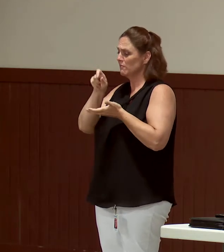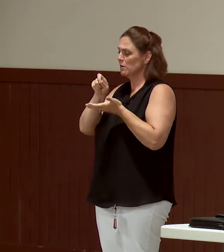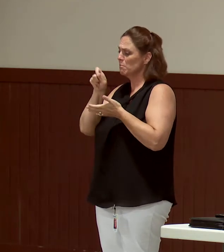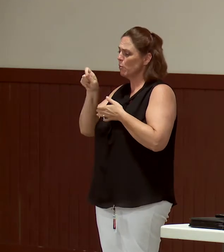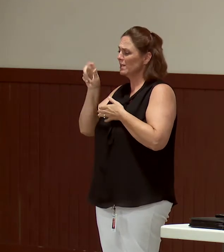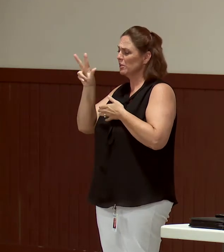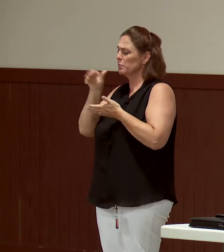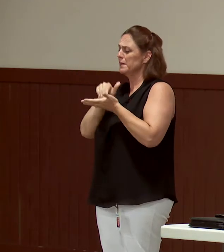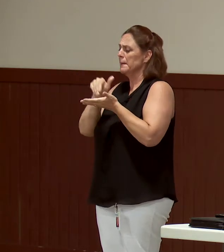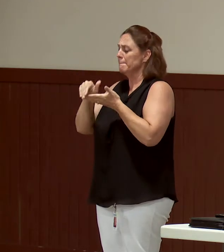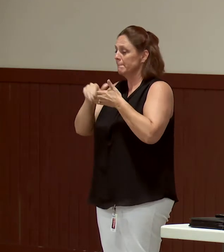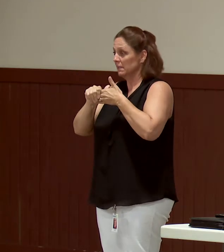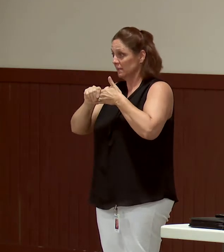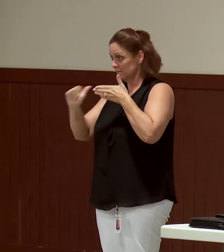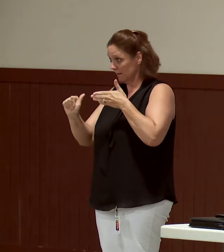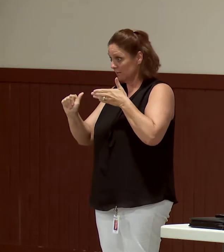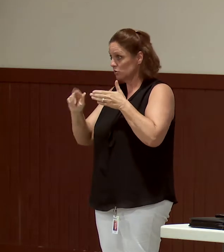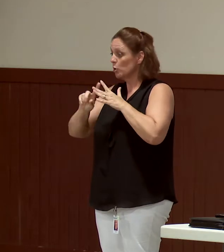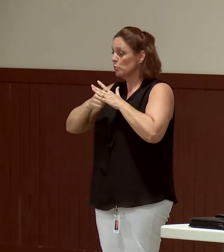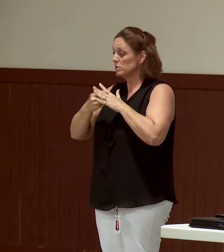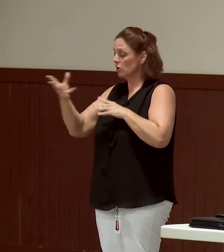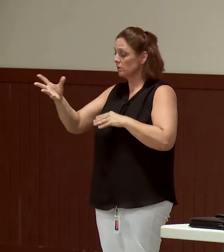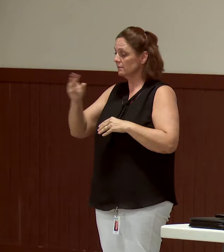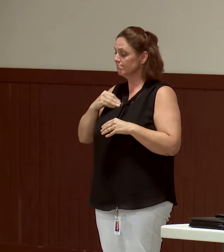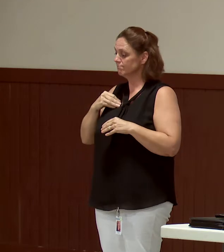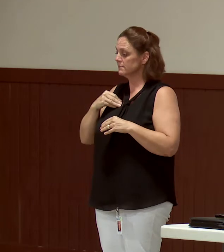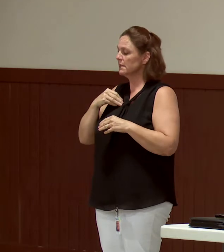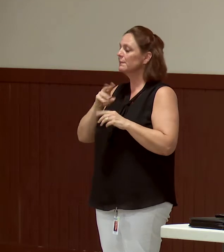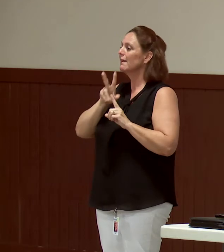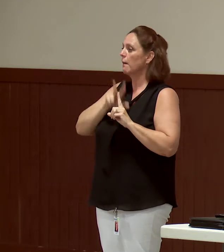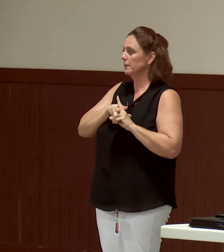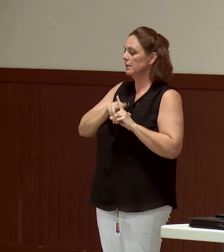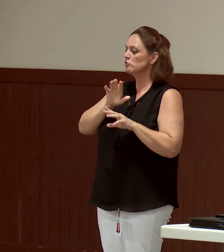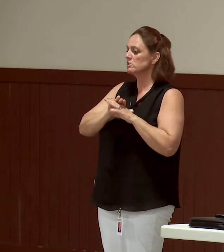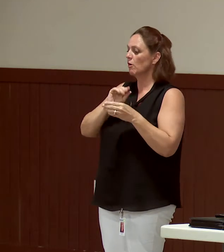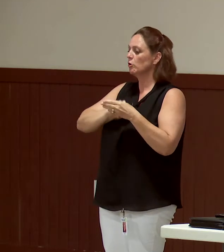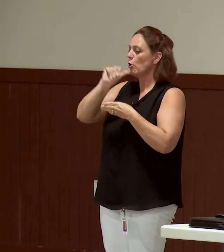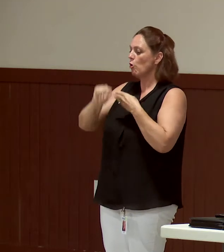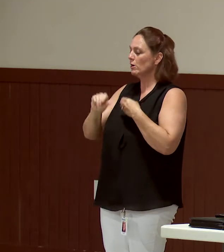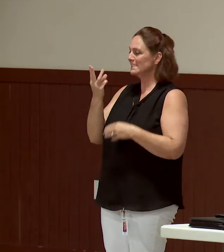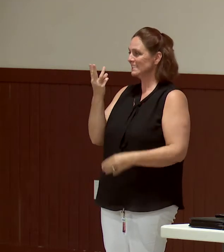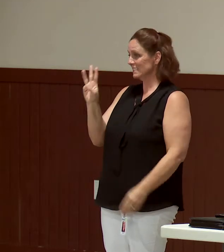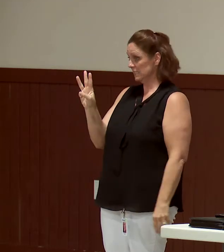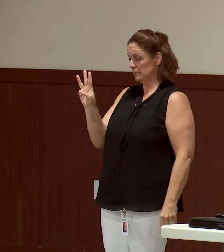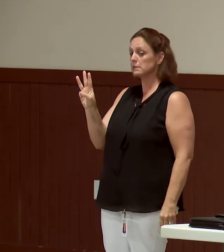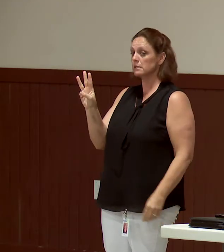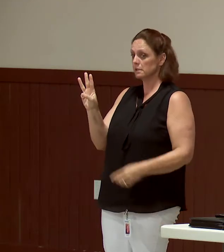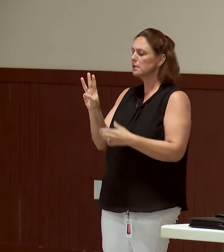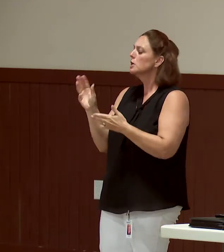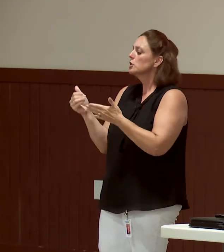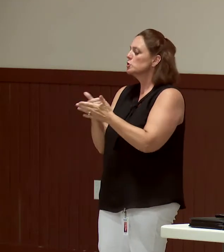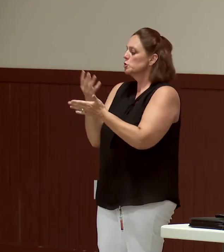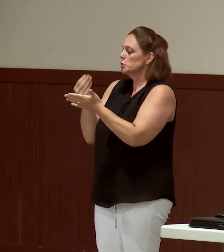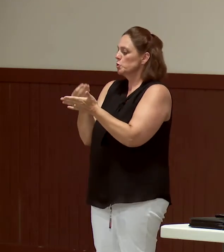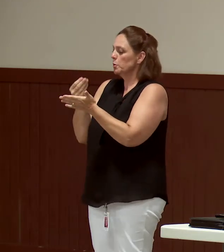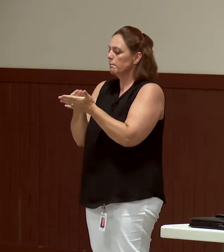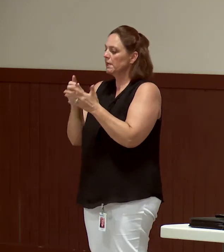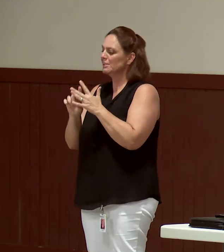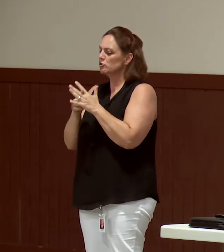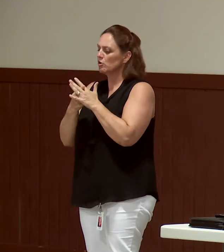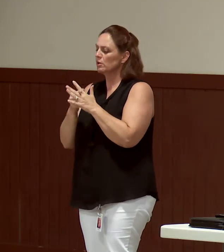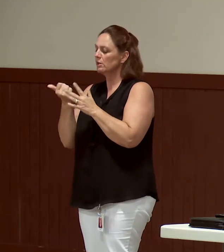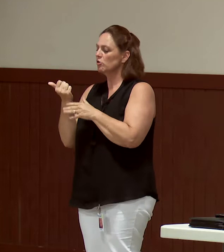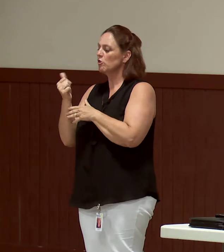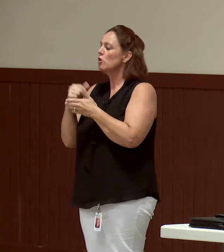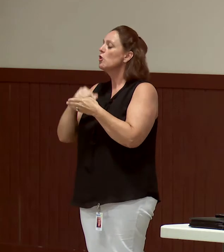started receiving and processing applications on August 16th. And when this new round of money started on August 16th,